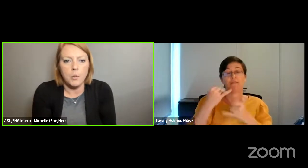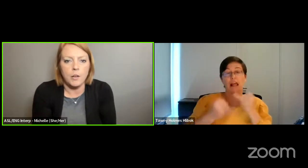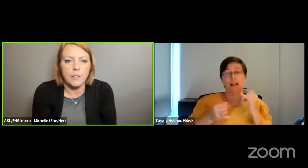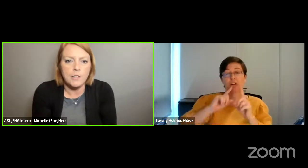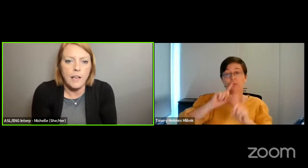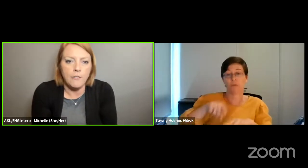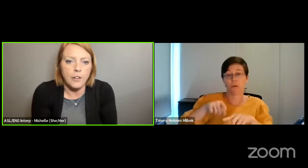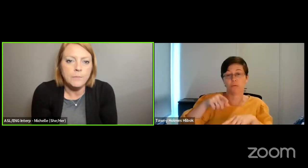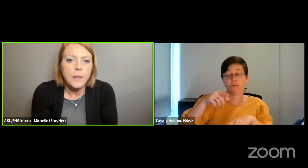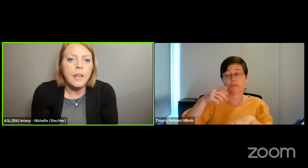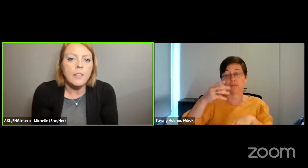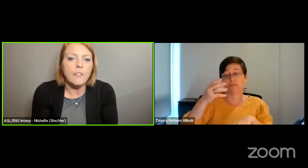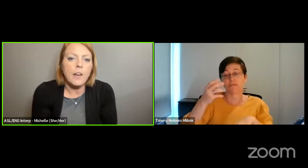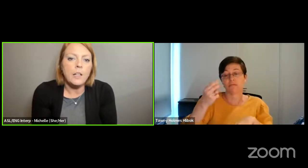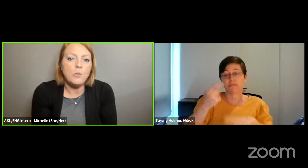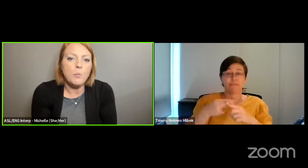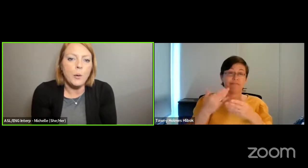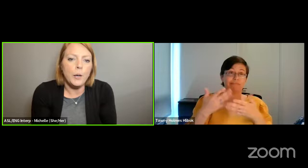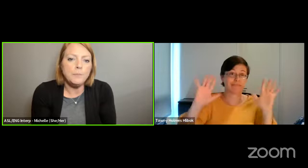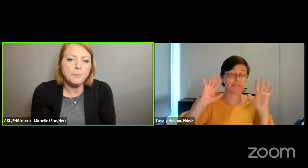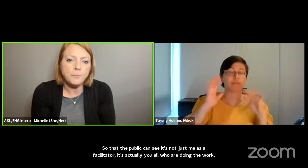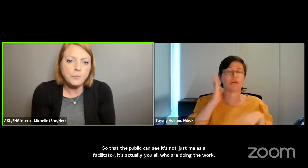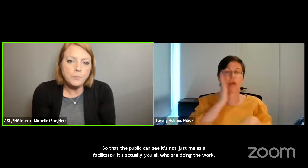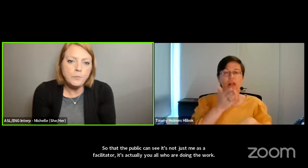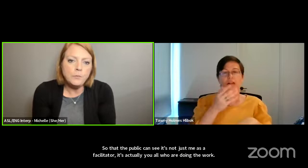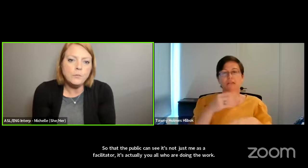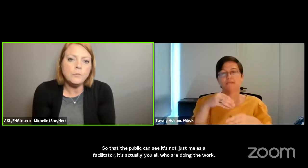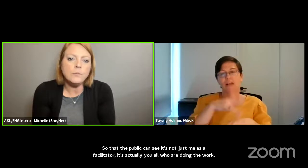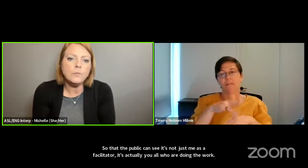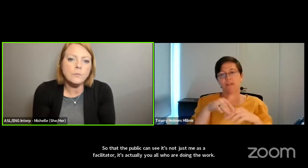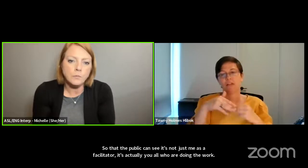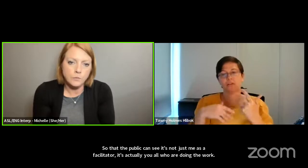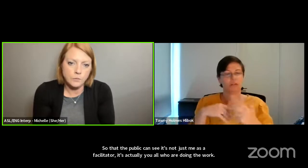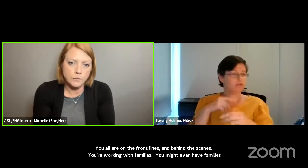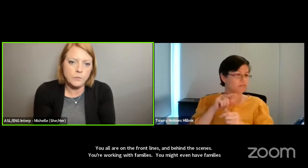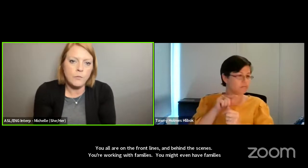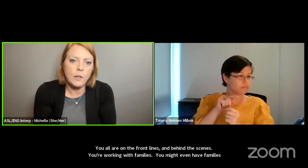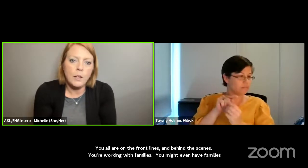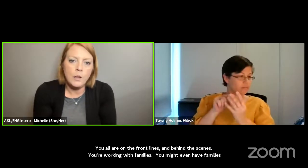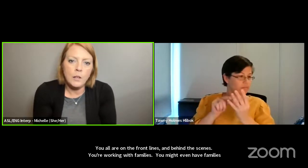considered as a part of this effort. The final report